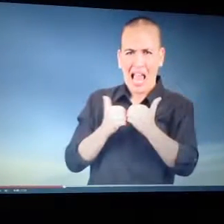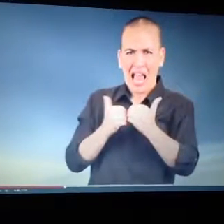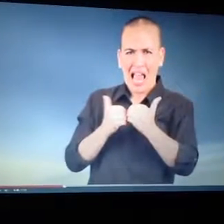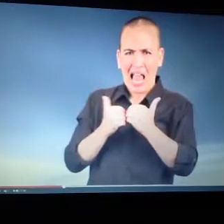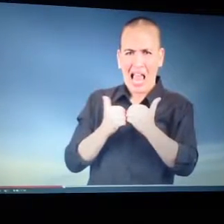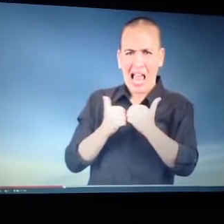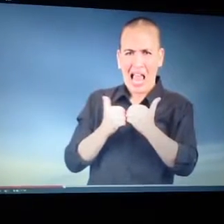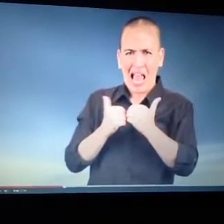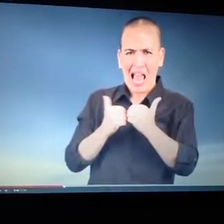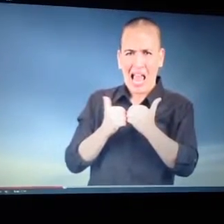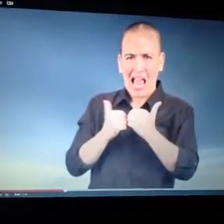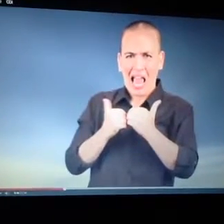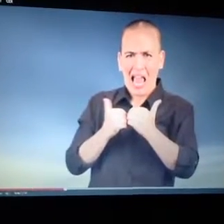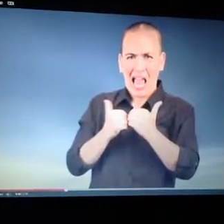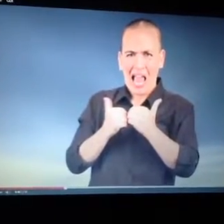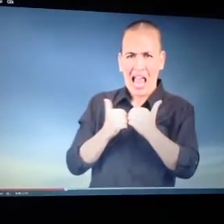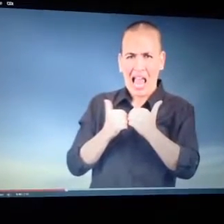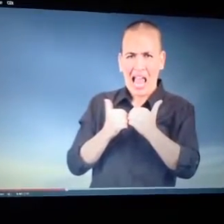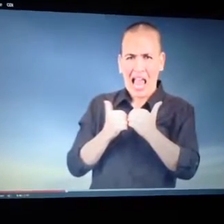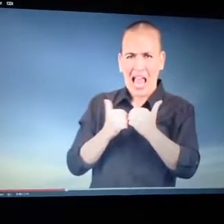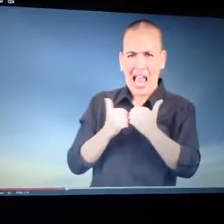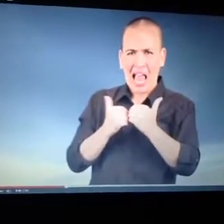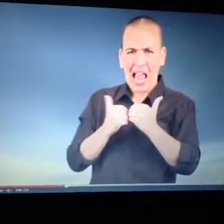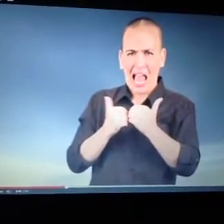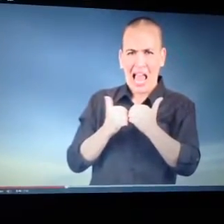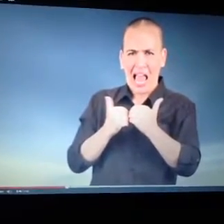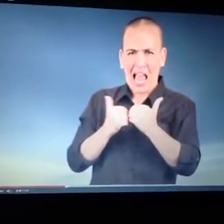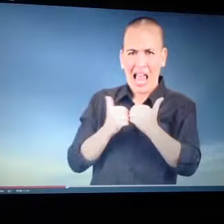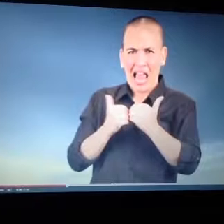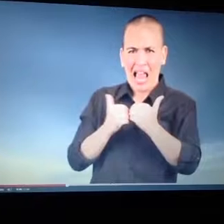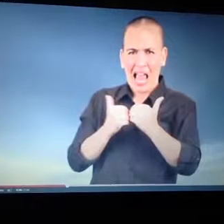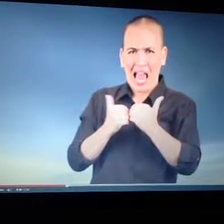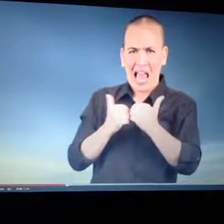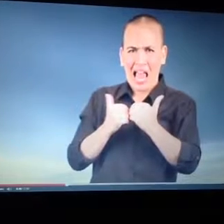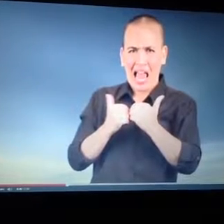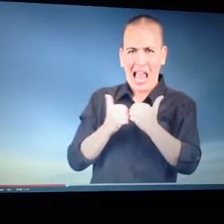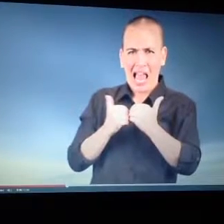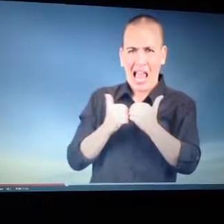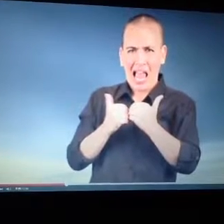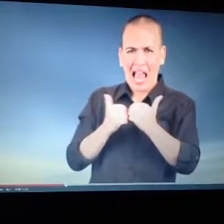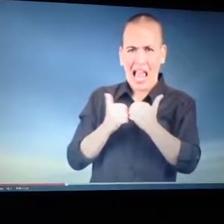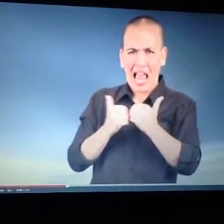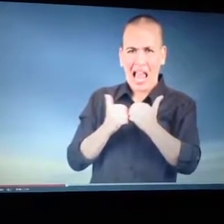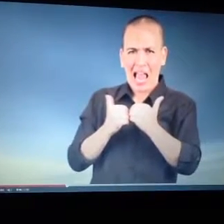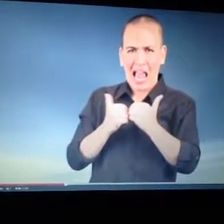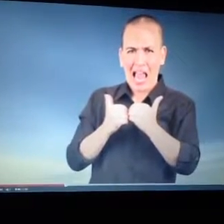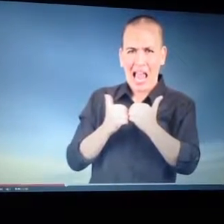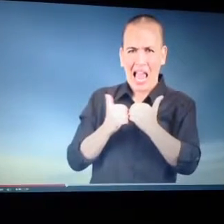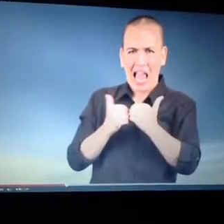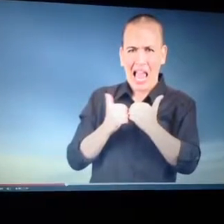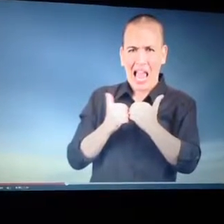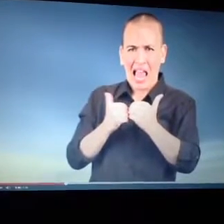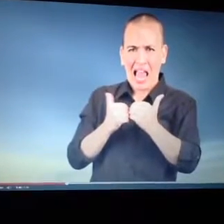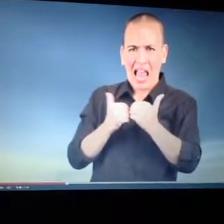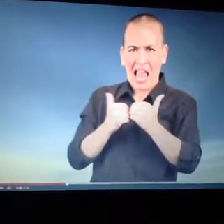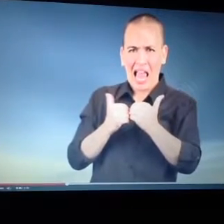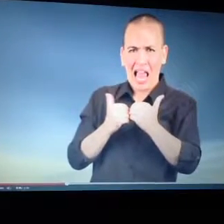So we found that the CDIs, they have training, that they have to learn how to form sentences, that they have to learn how the